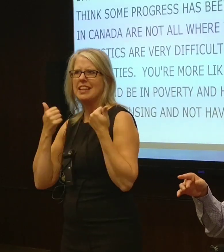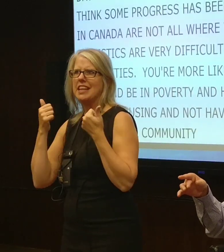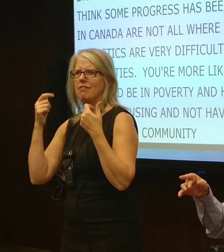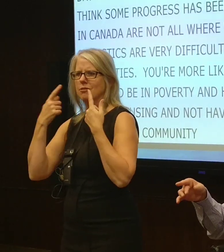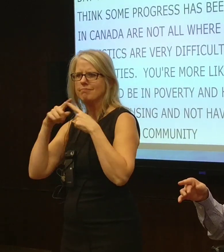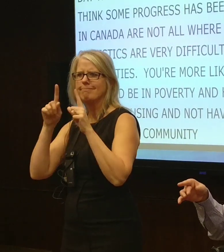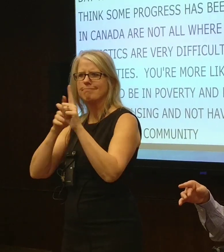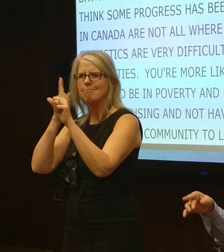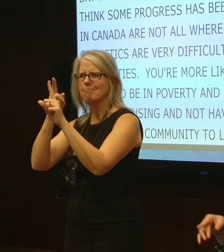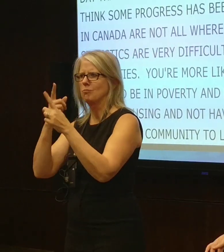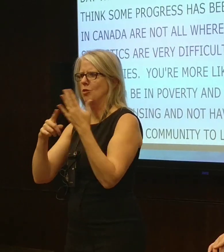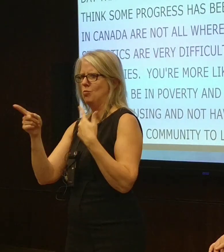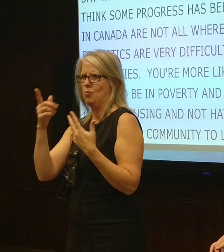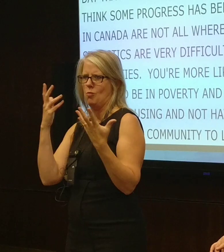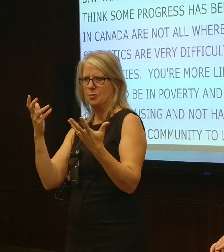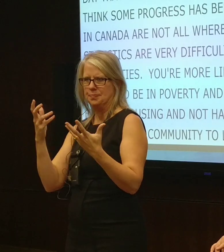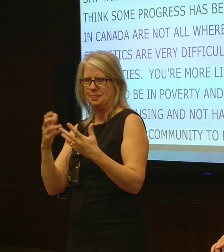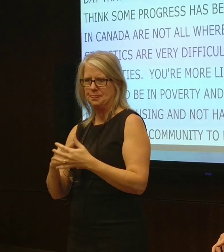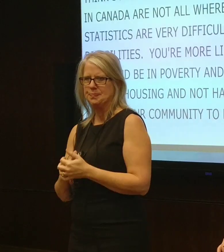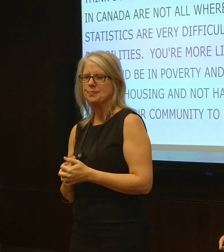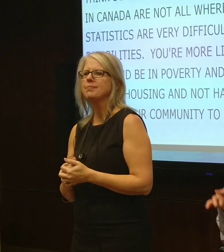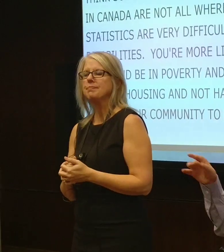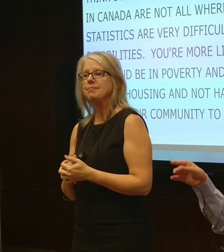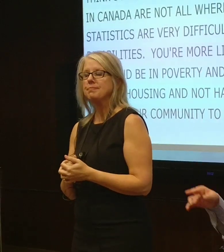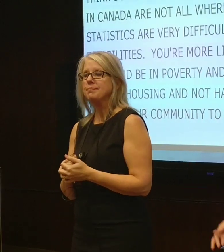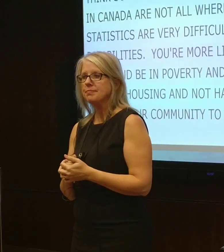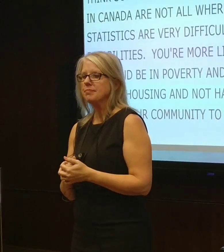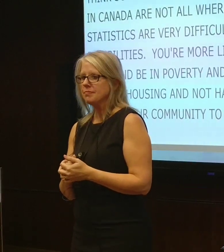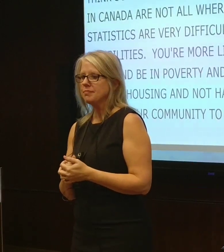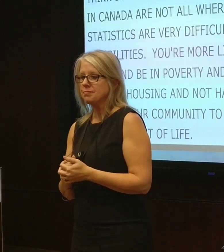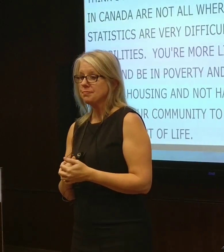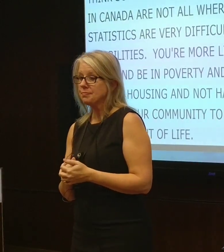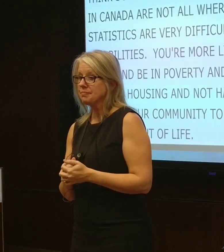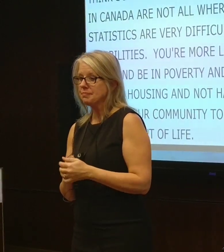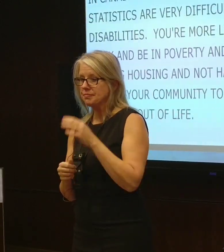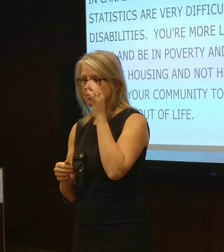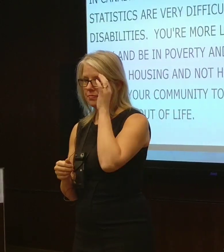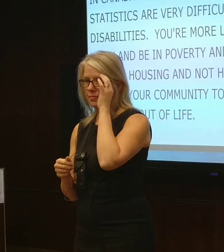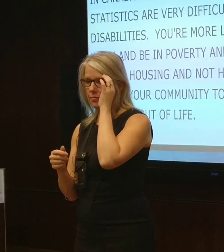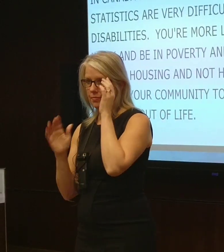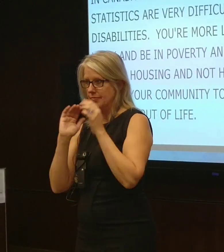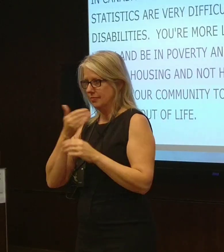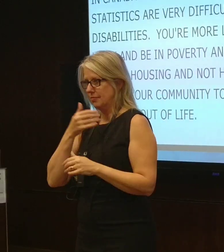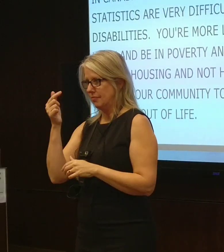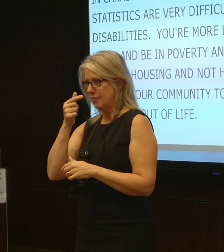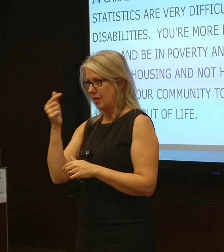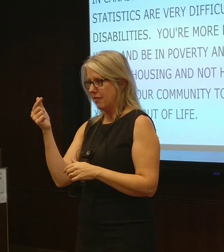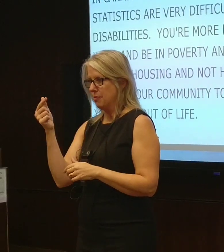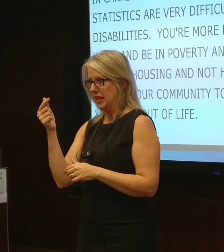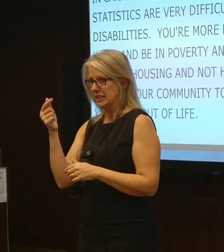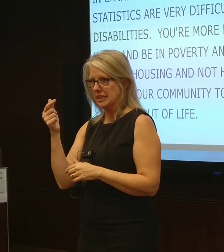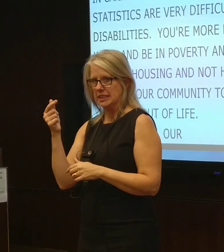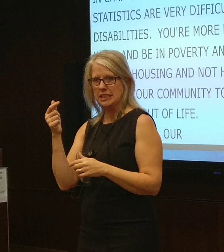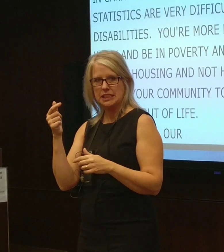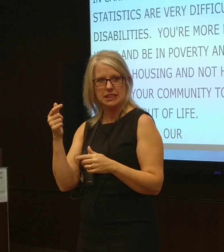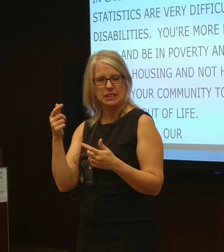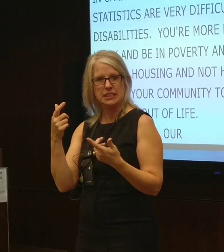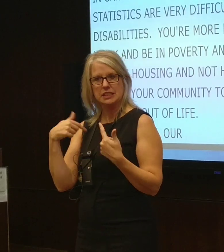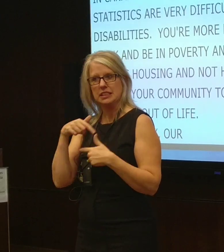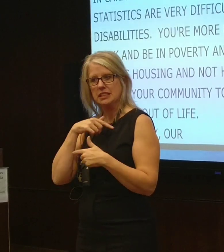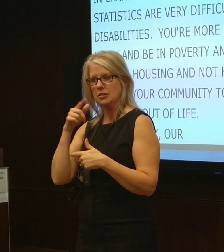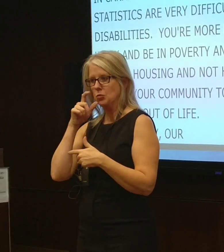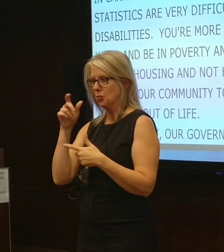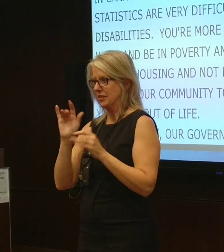what you want out of life. And I can say, our government, in fact, people like me who got involved in